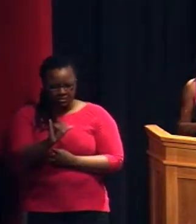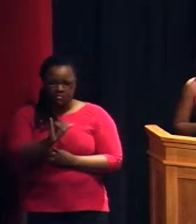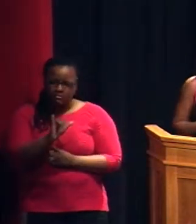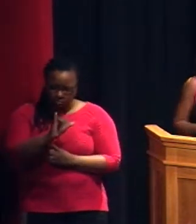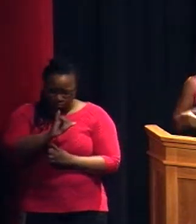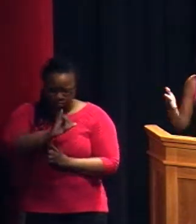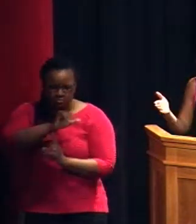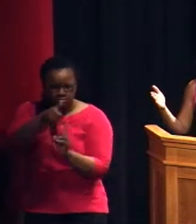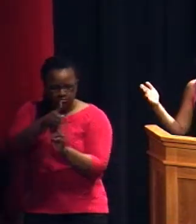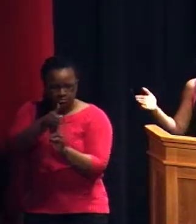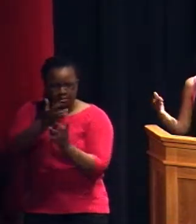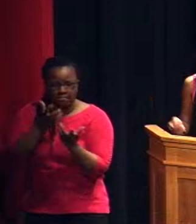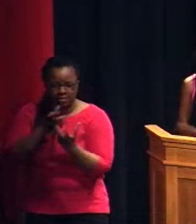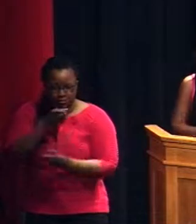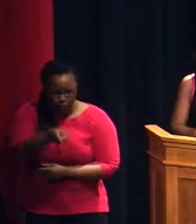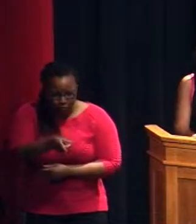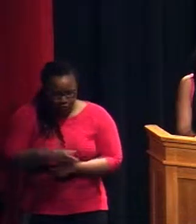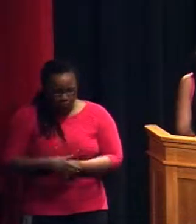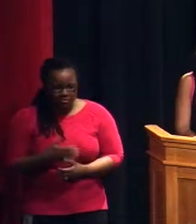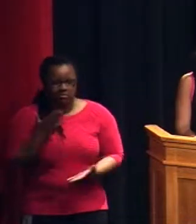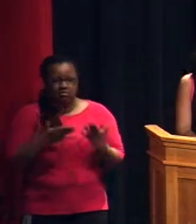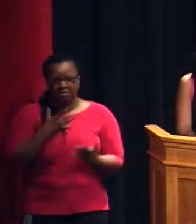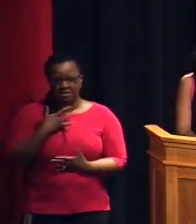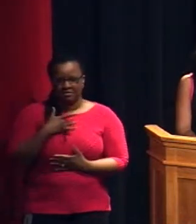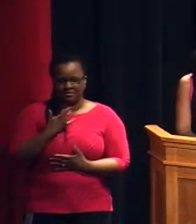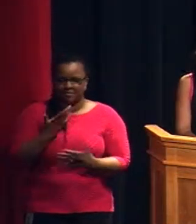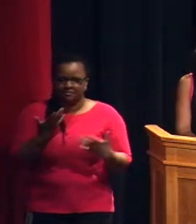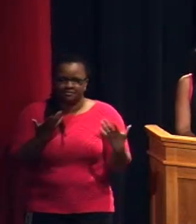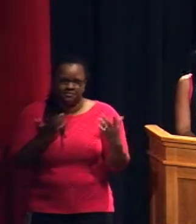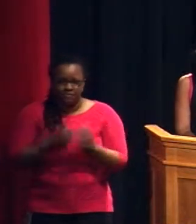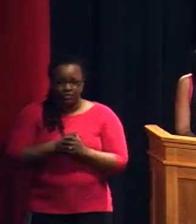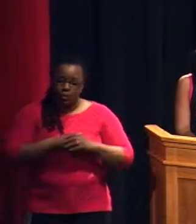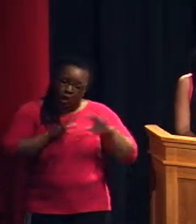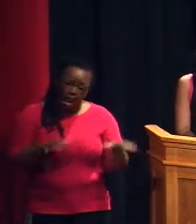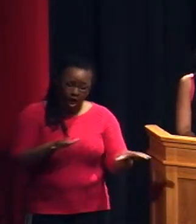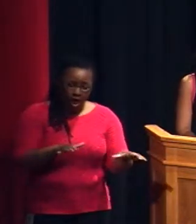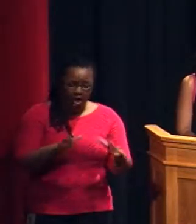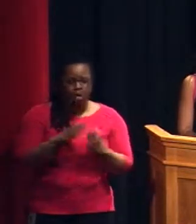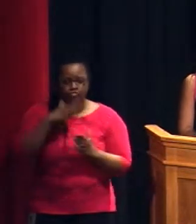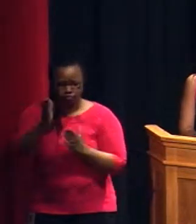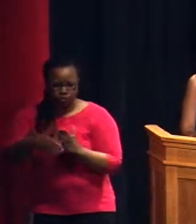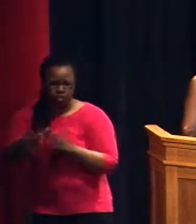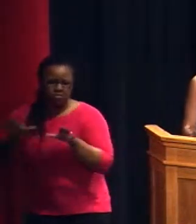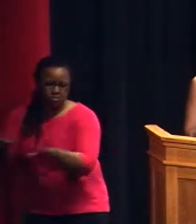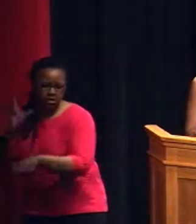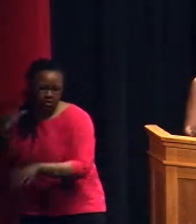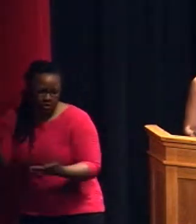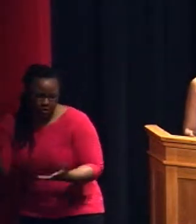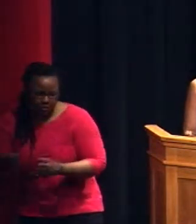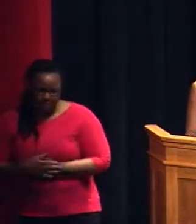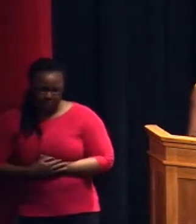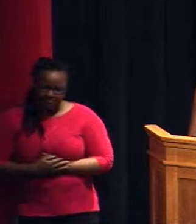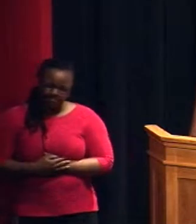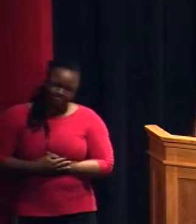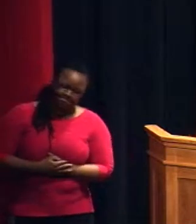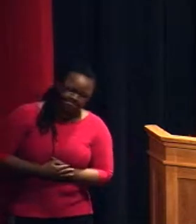B, and C will get you X, Y, and Z. But that's not always the case. Sometimes you have to play connect the dots, and what you get at the